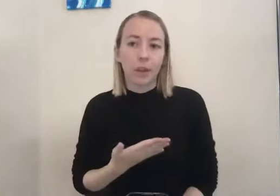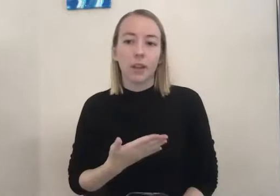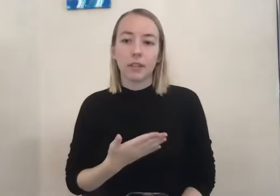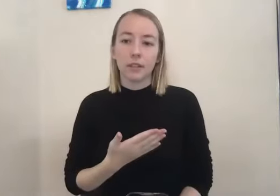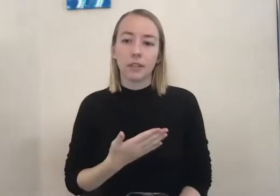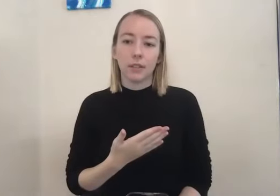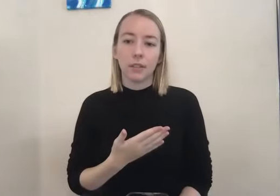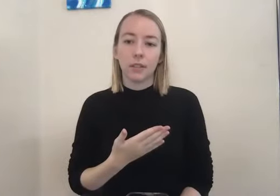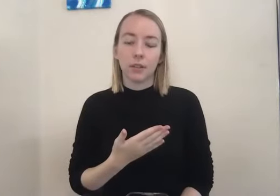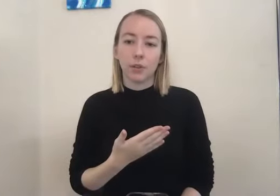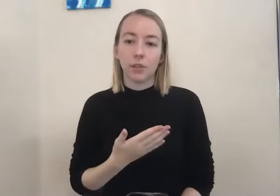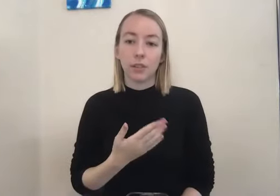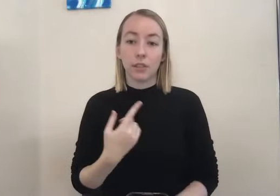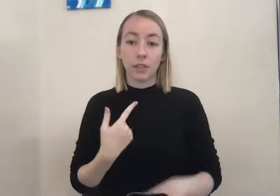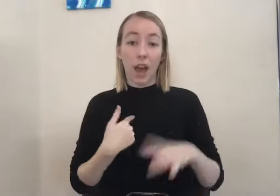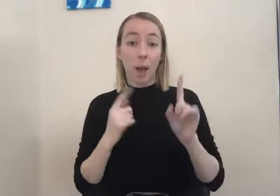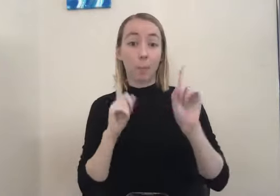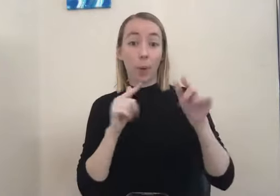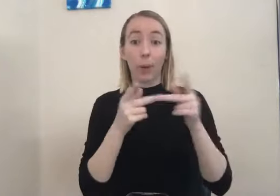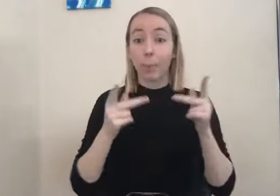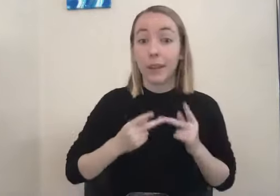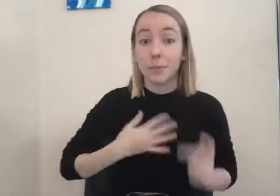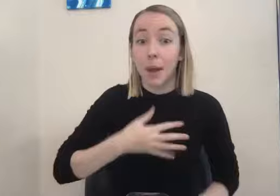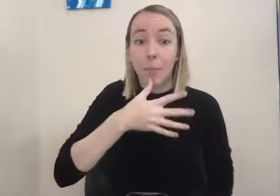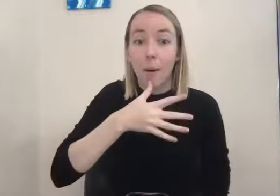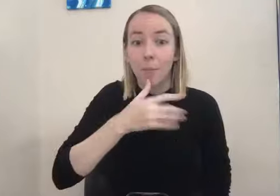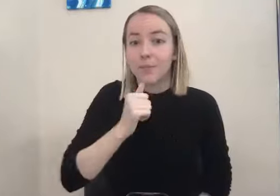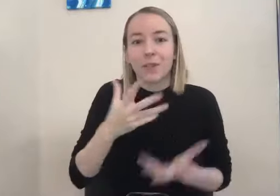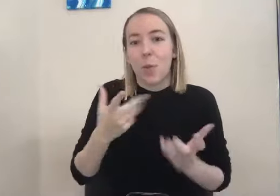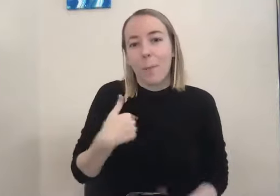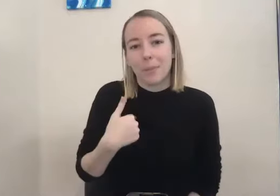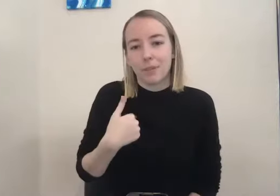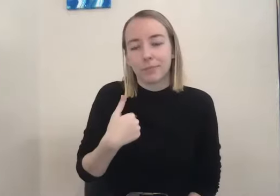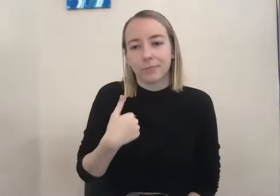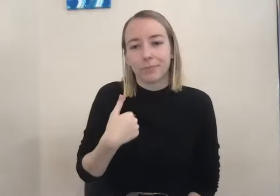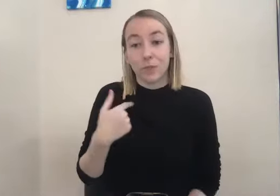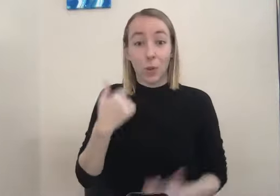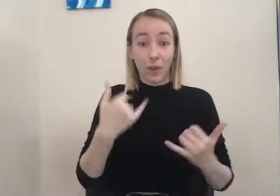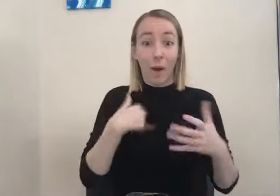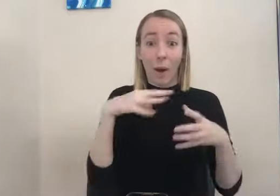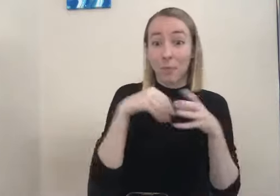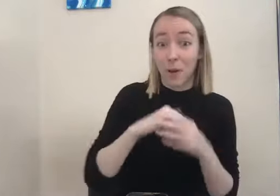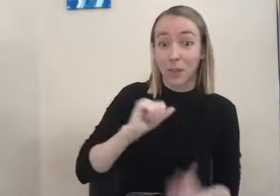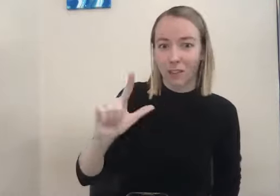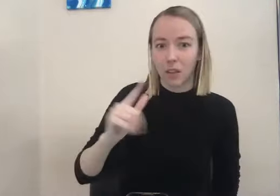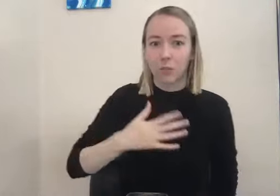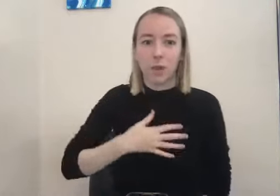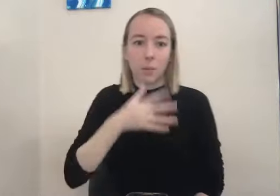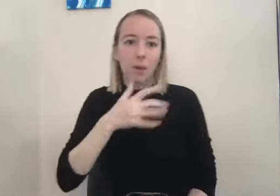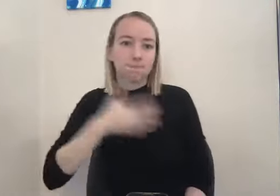with approval seeking. I couldn't go out to, say, the movies, to watch a movie, because I'd be sitting